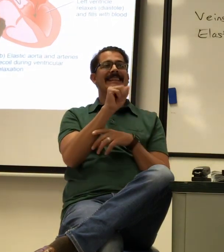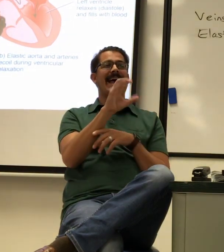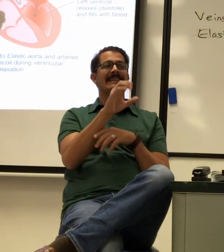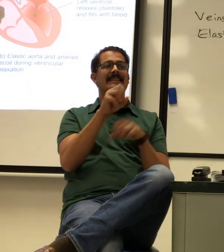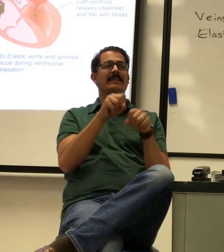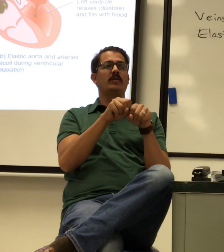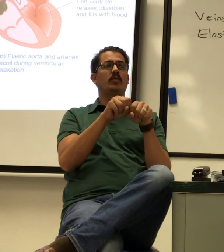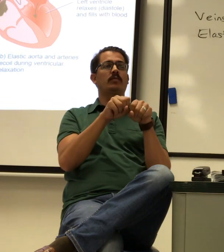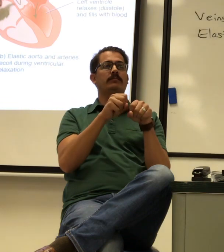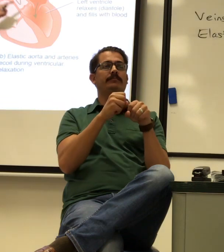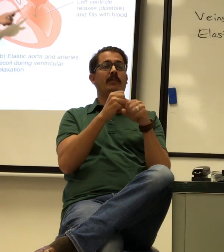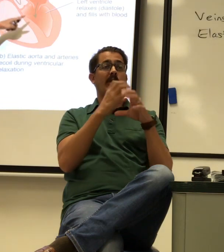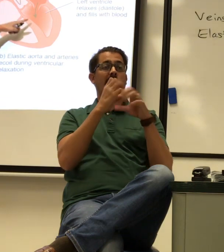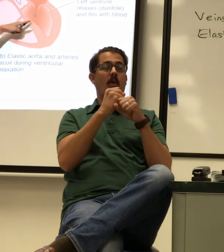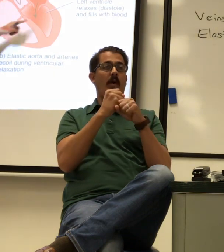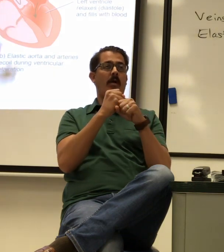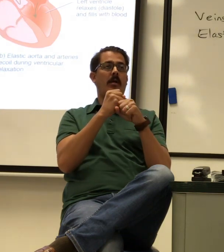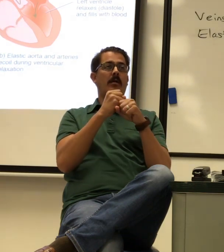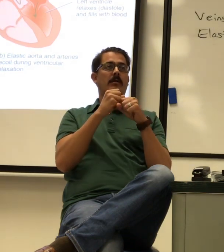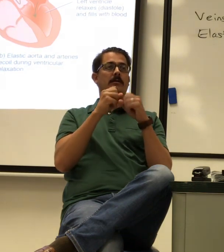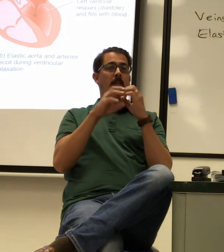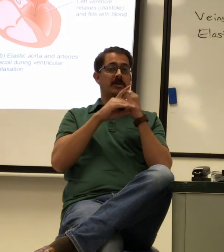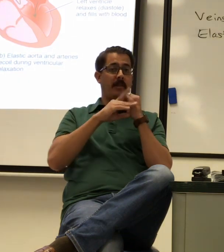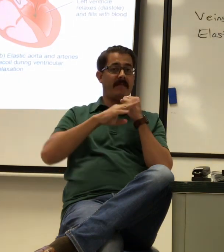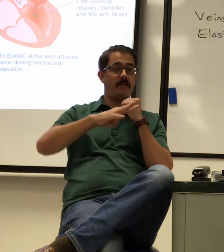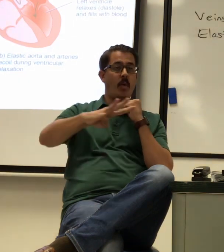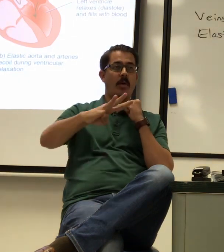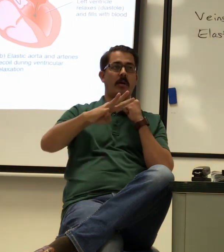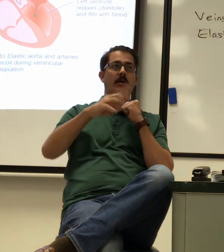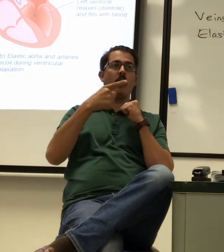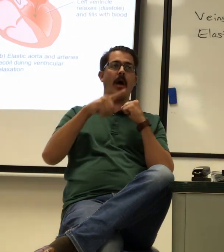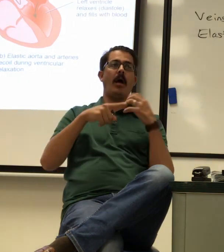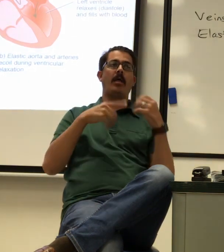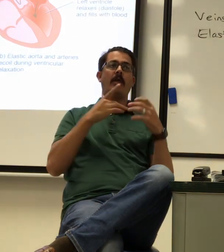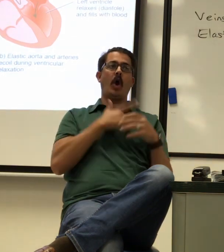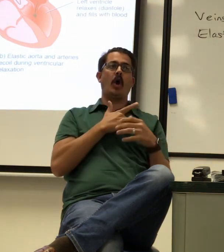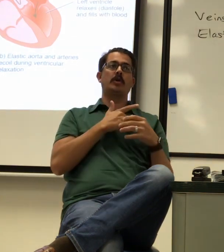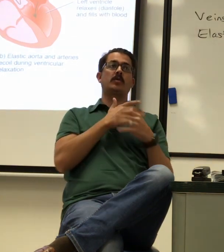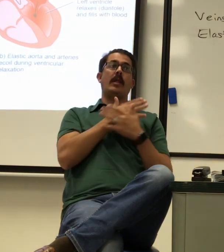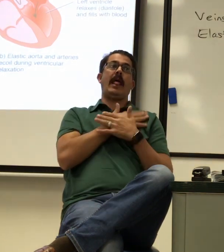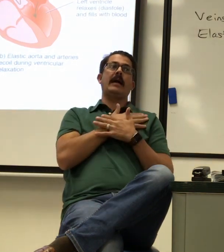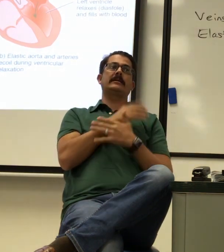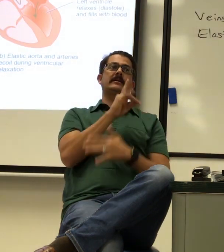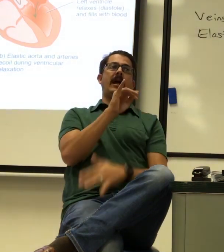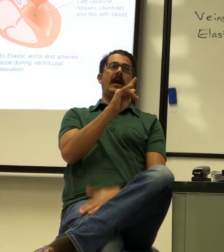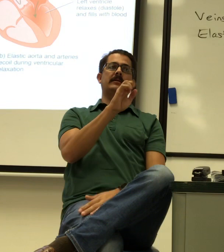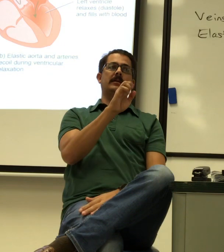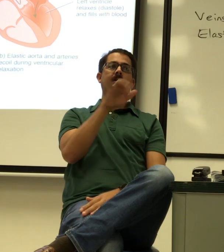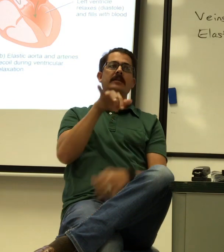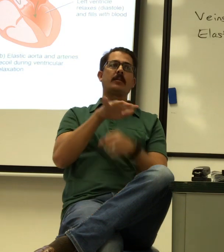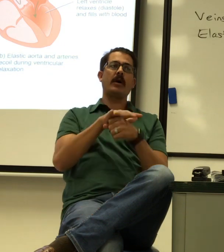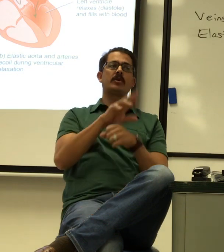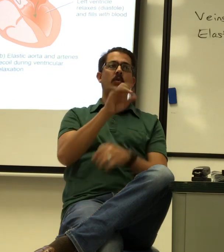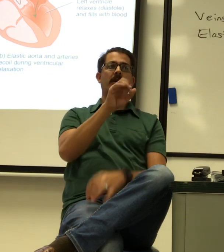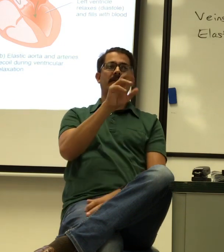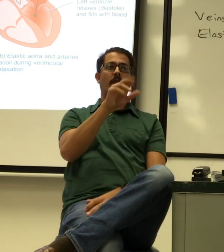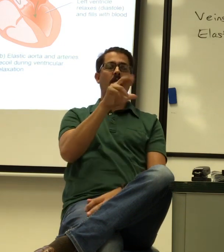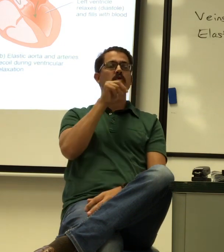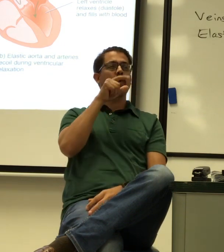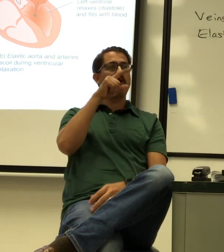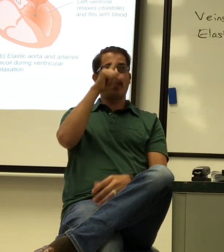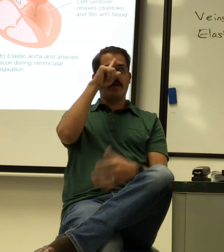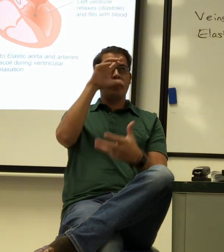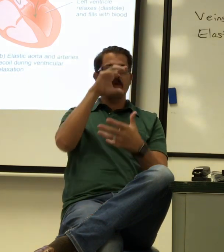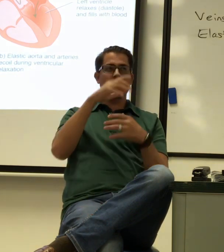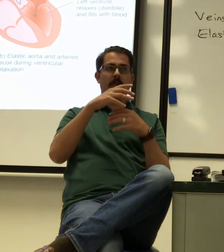recoil is pushing the blood forward while the heart's in diastole. So that's the pressure reservoir, not to be confused with the blood